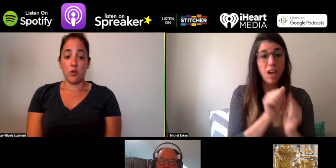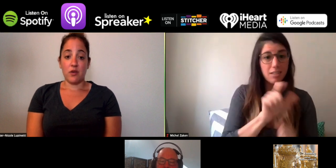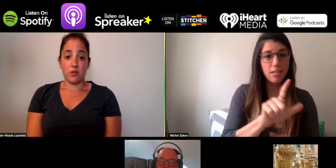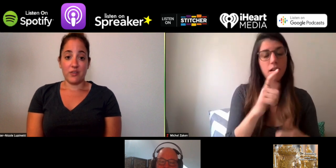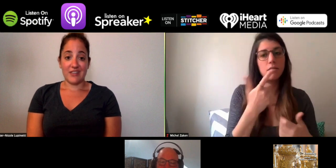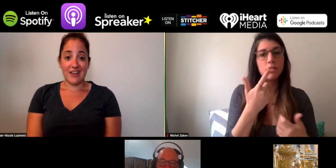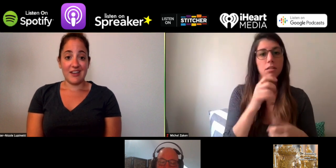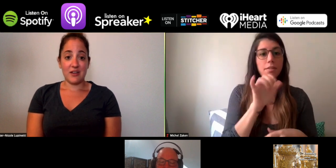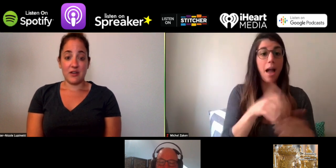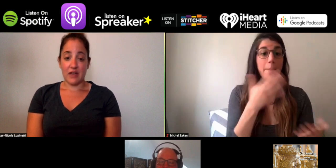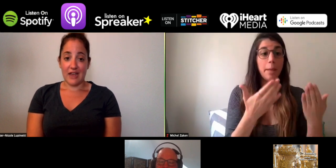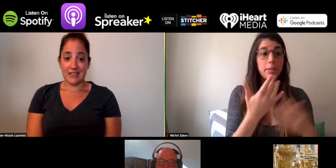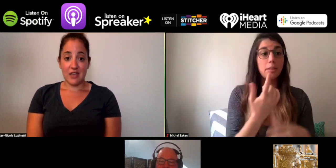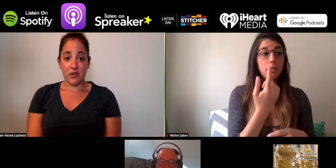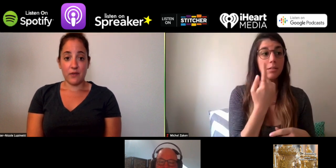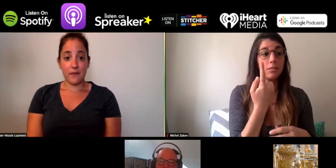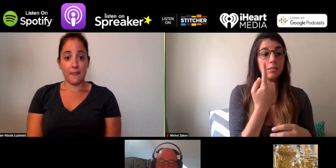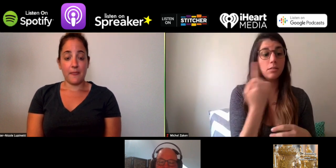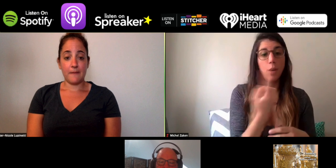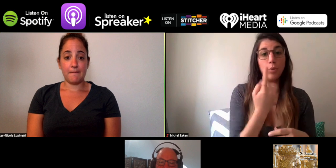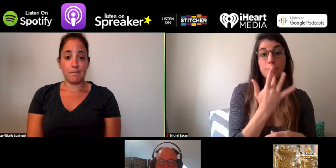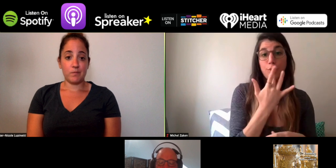So with signing in ASL,